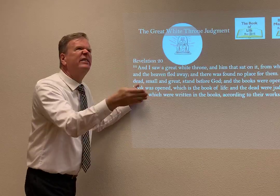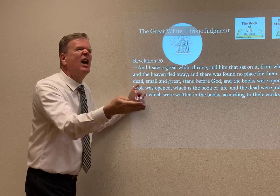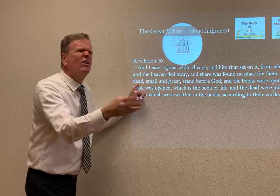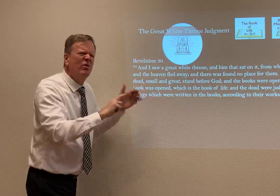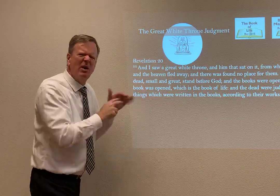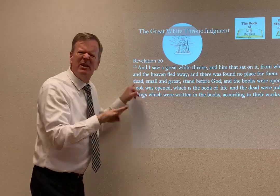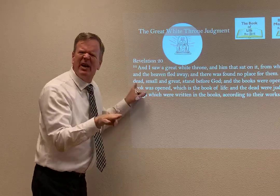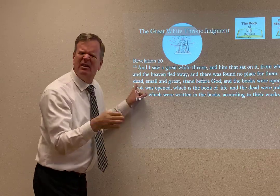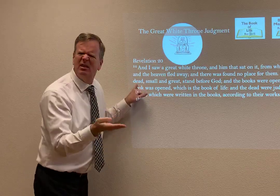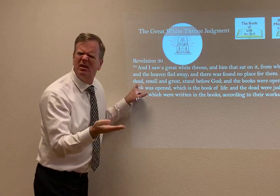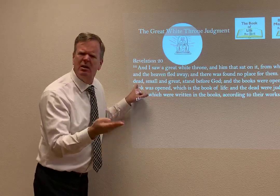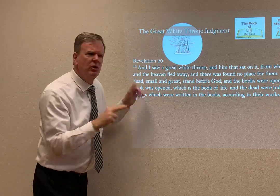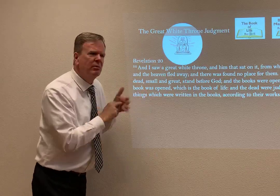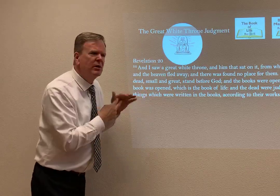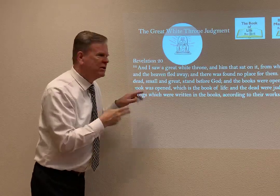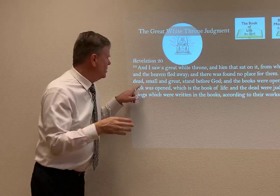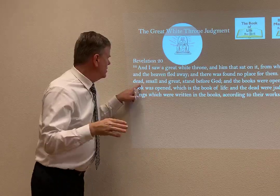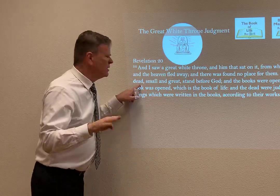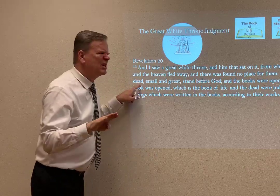the dead. What does that mean, the dead?